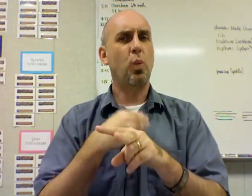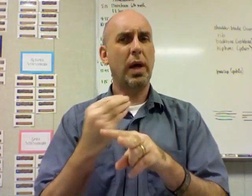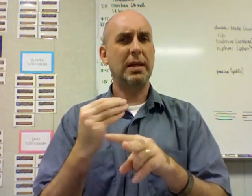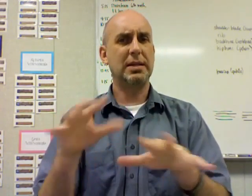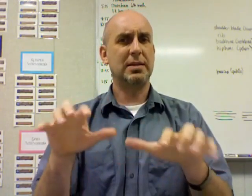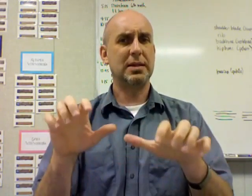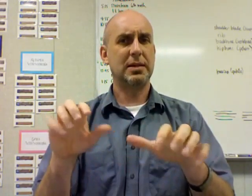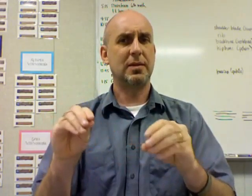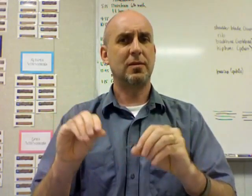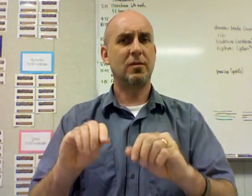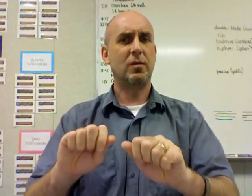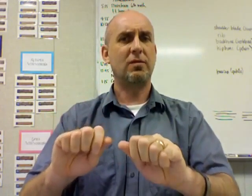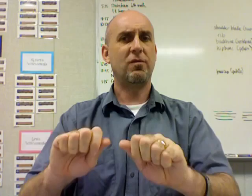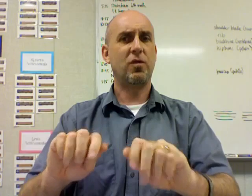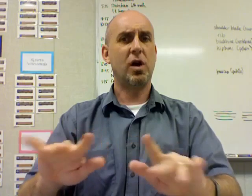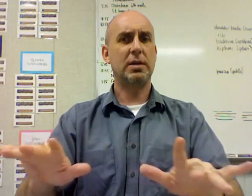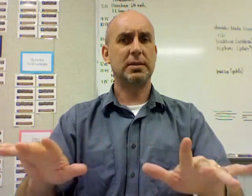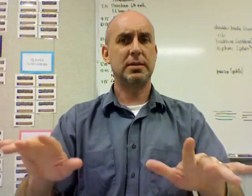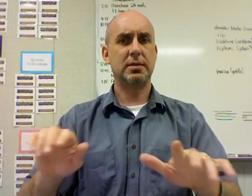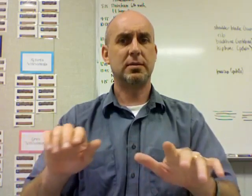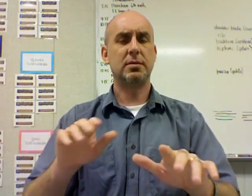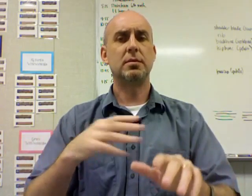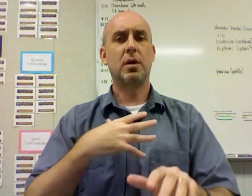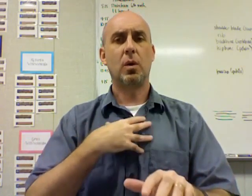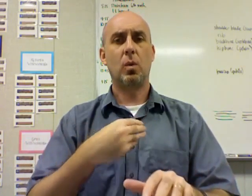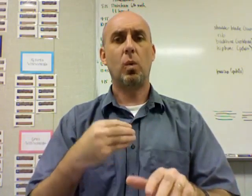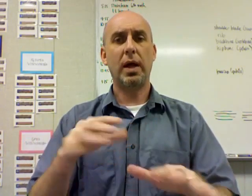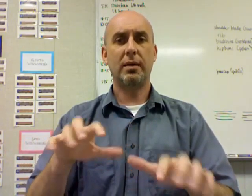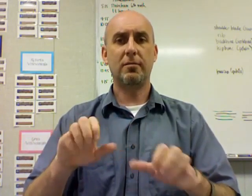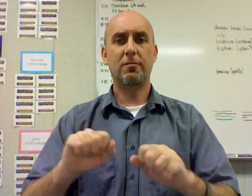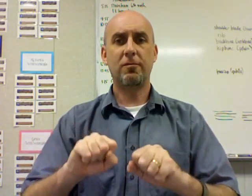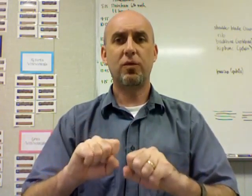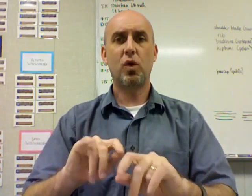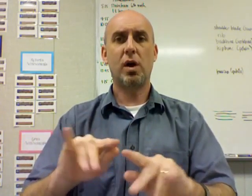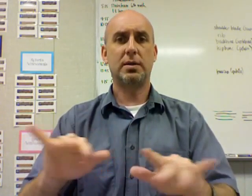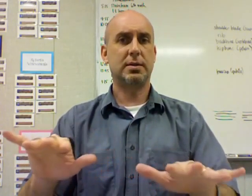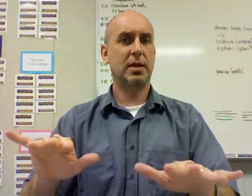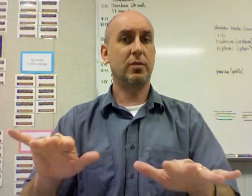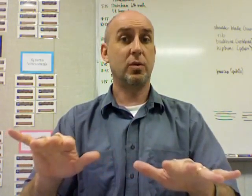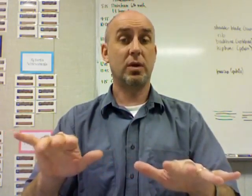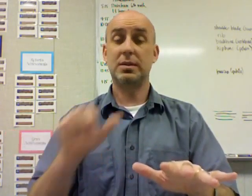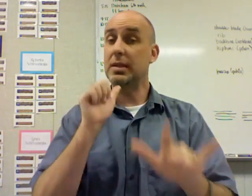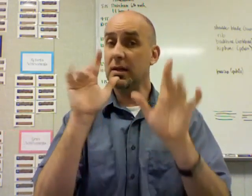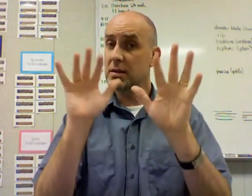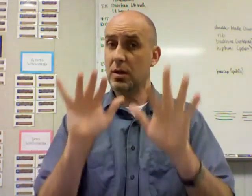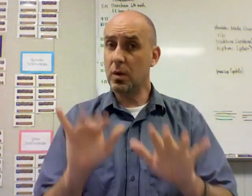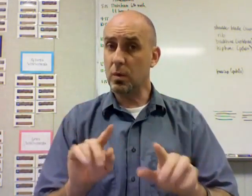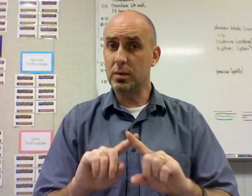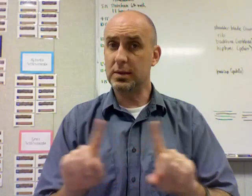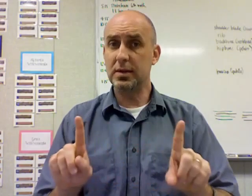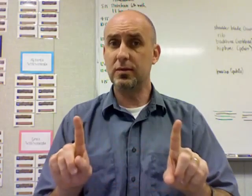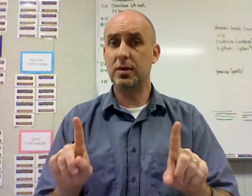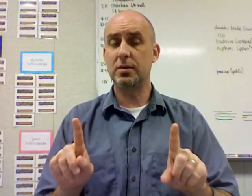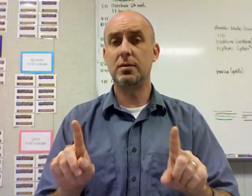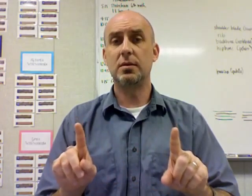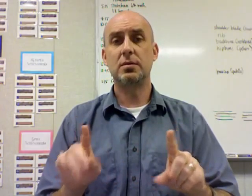white frost. White frost everywhere. It's not snow. It's different.